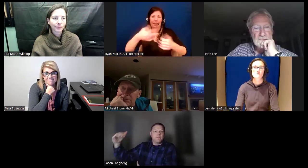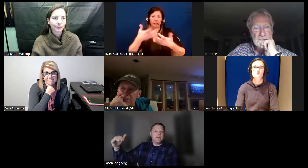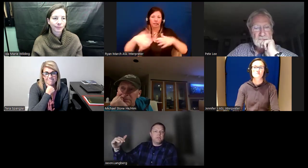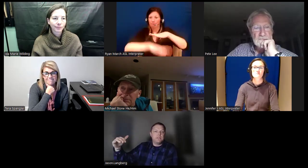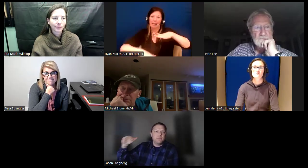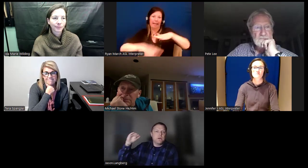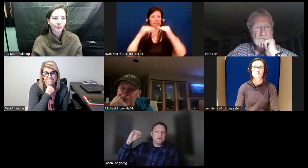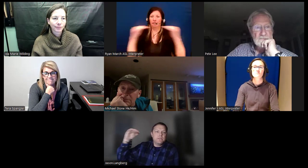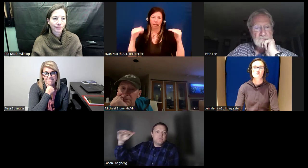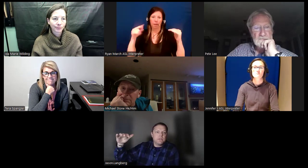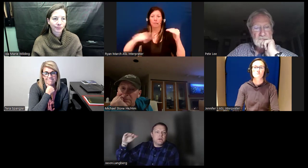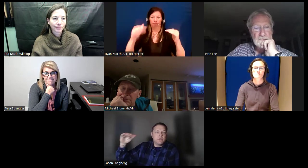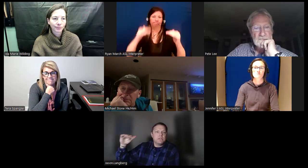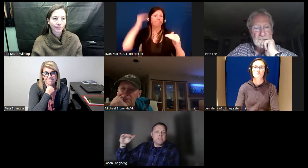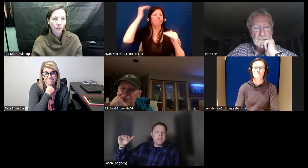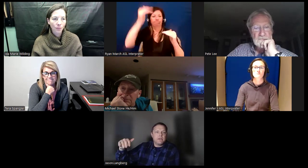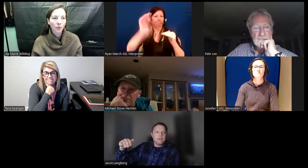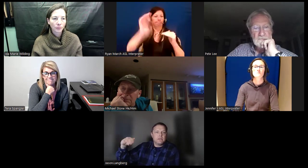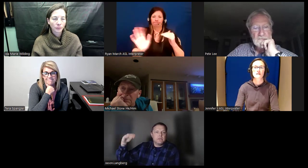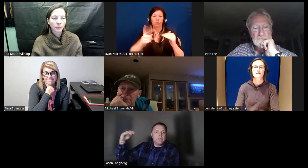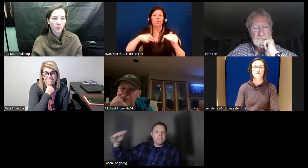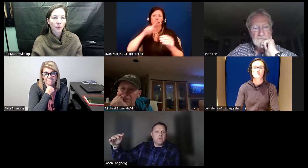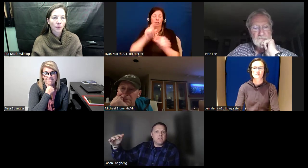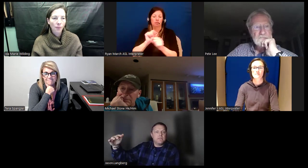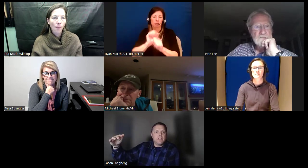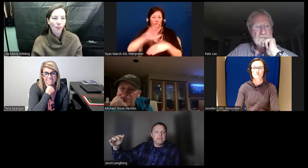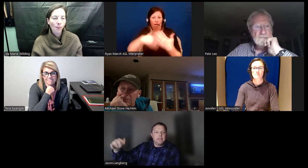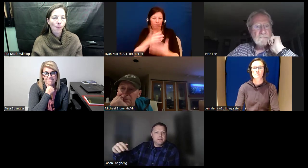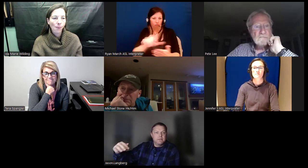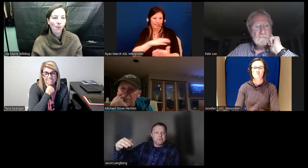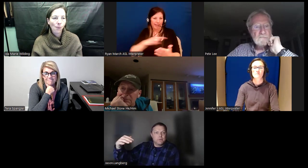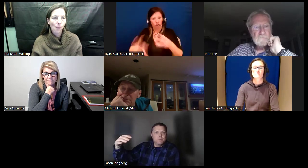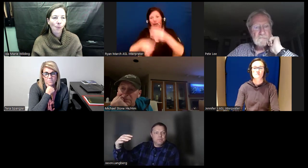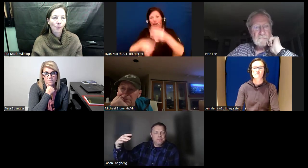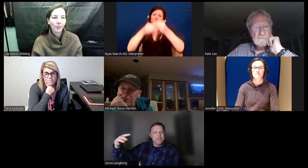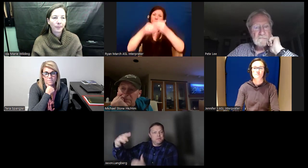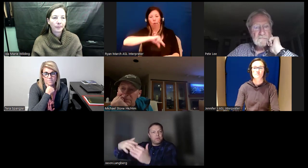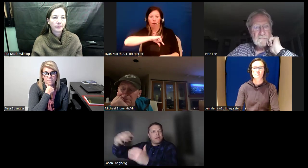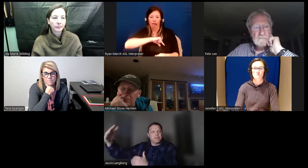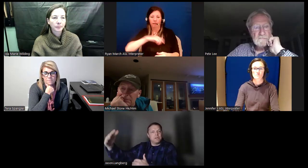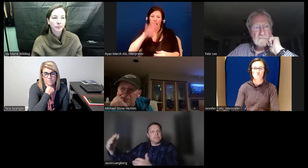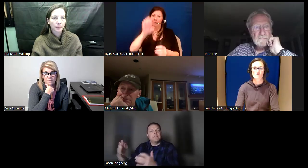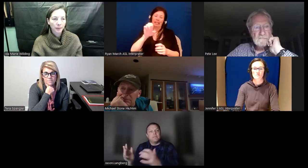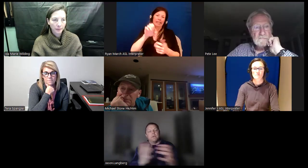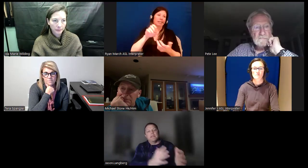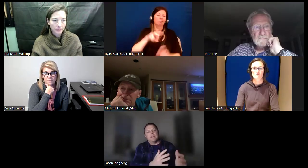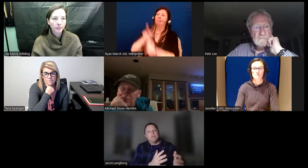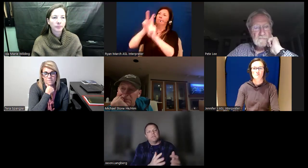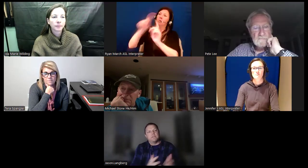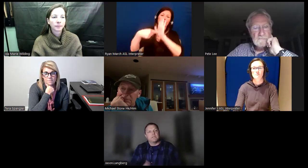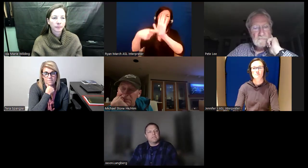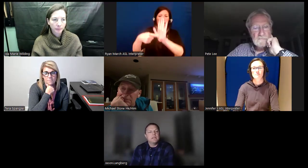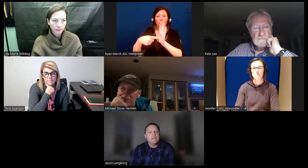for the population you work with to ensure that all your staff are sort of extra qualified and to sort of be a role model or a lead for the way that